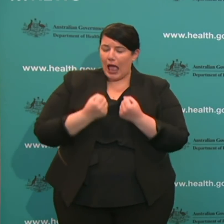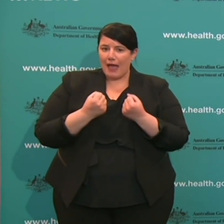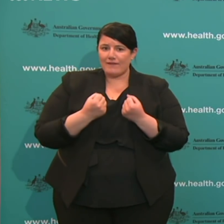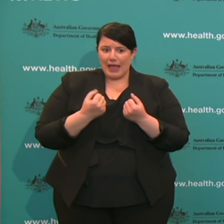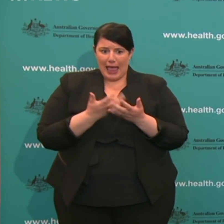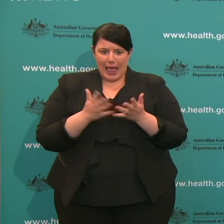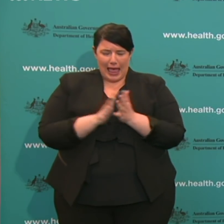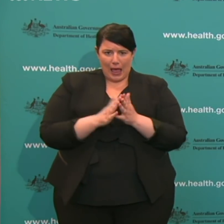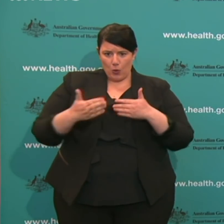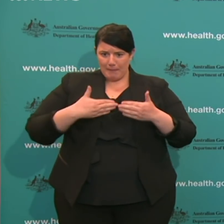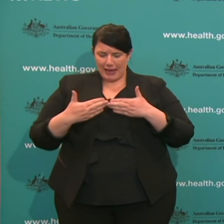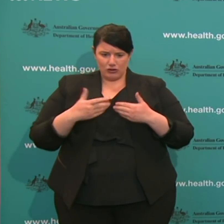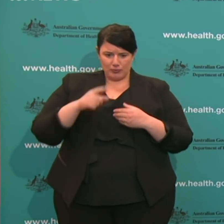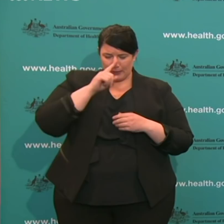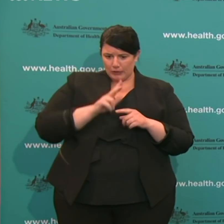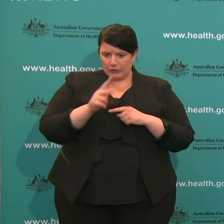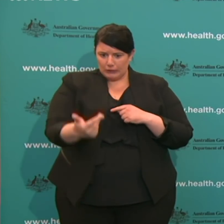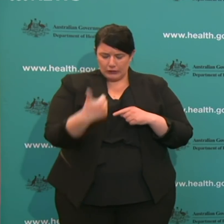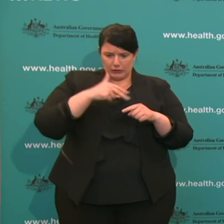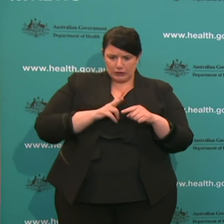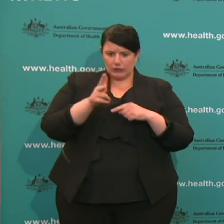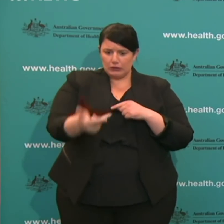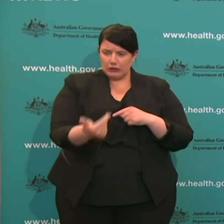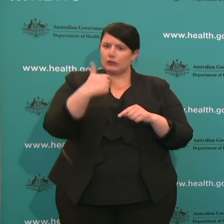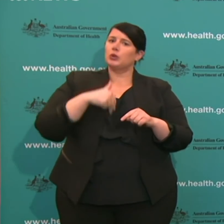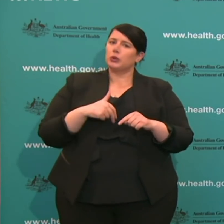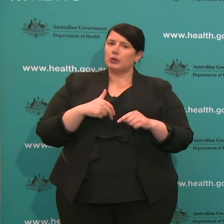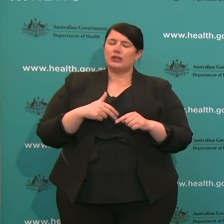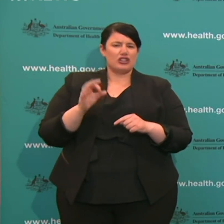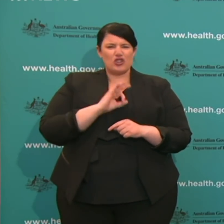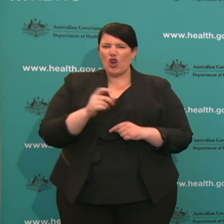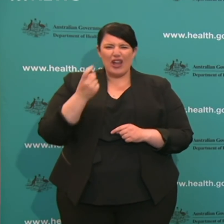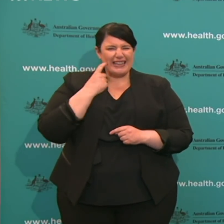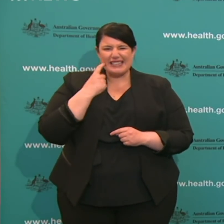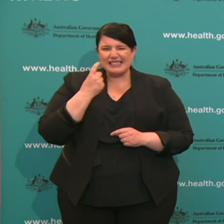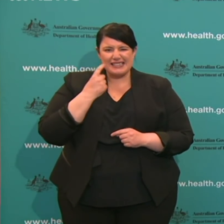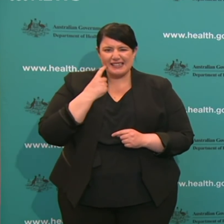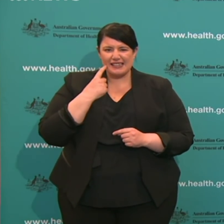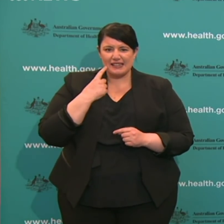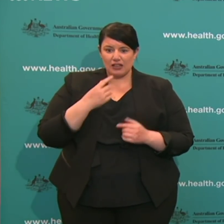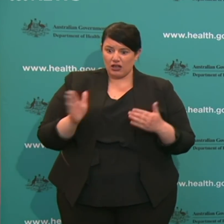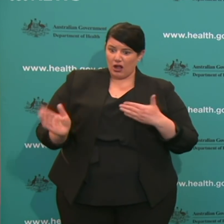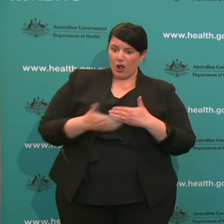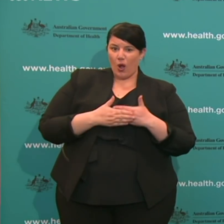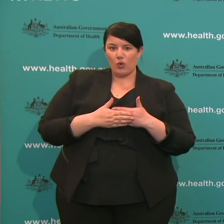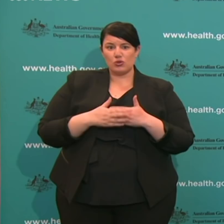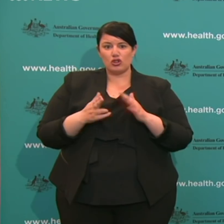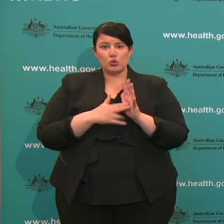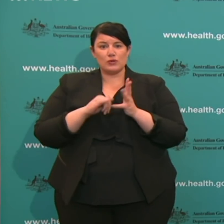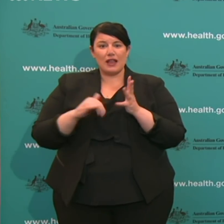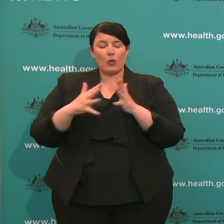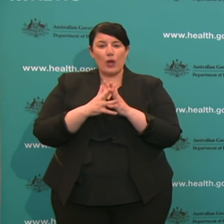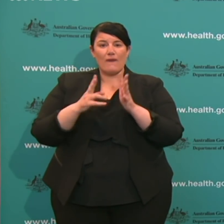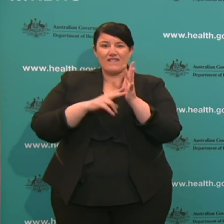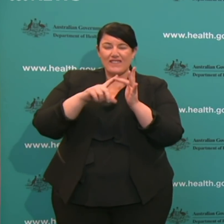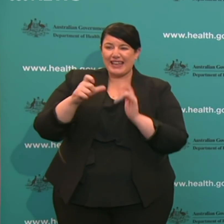managing the movement of people between those border towns. It's why it's not a straightforward decision to close the border between New South